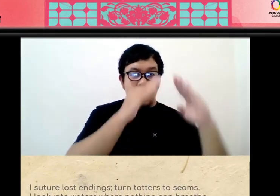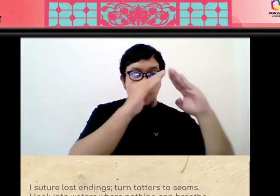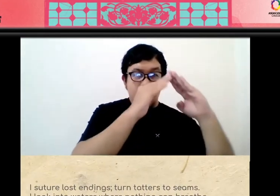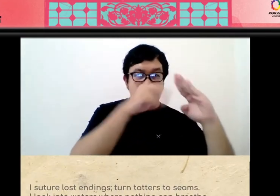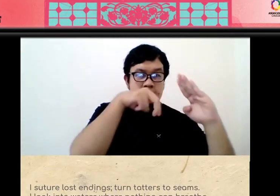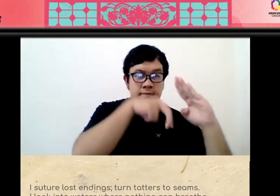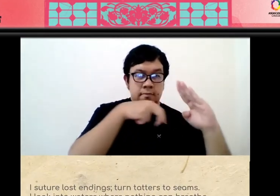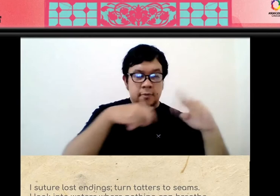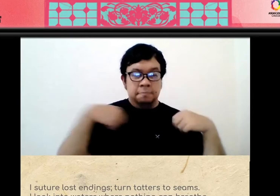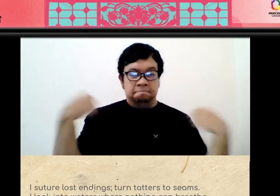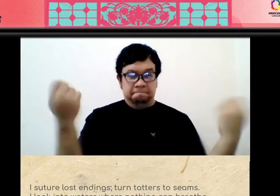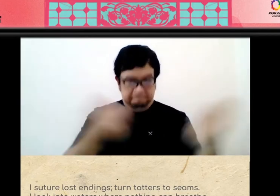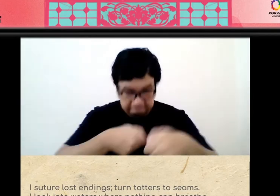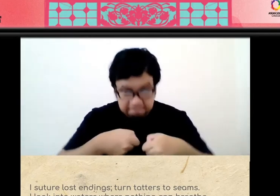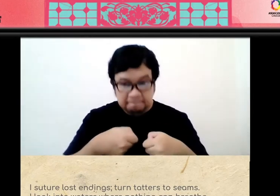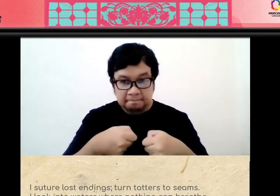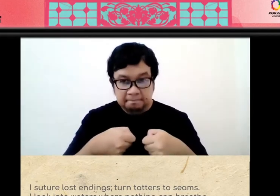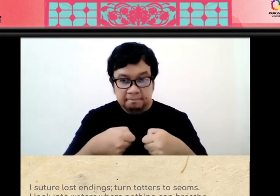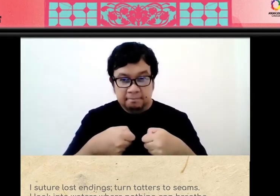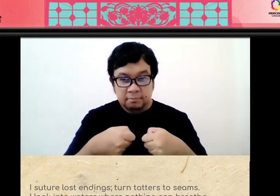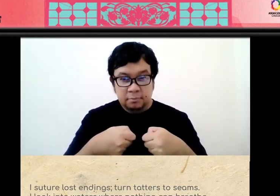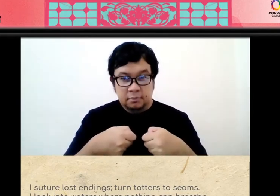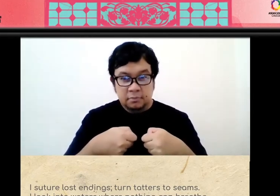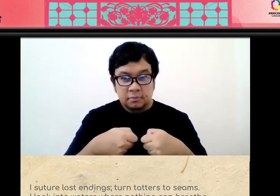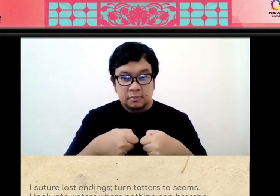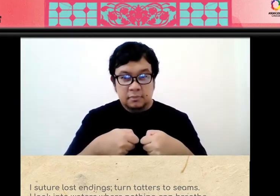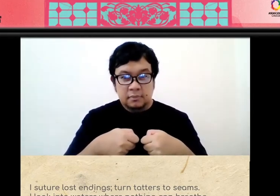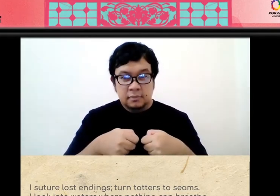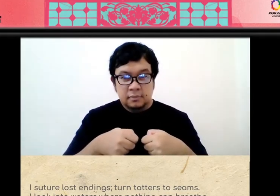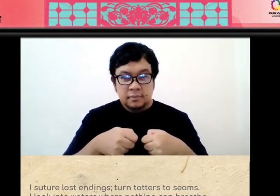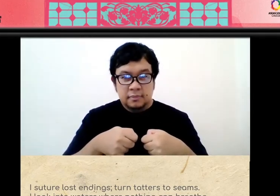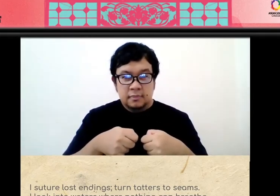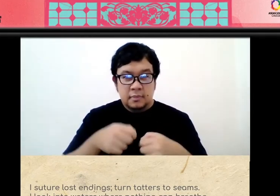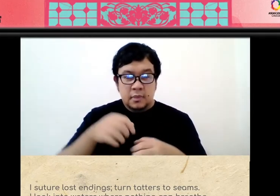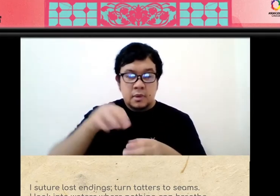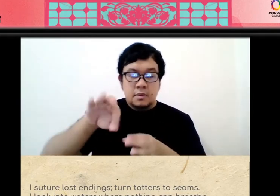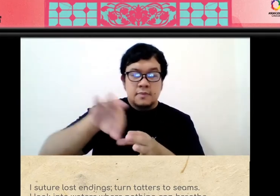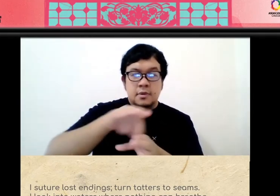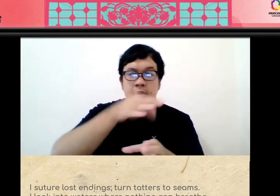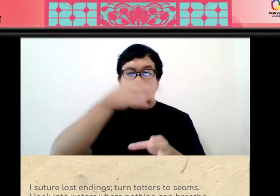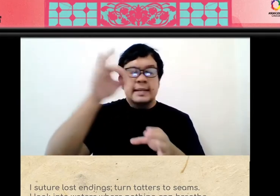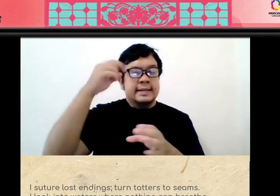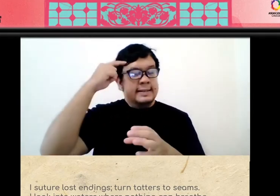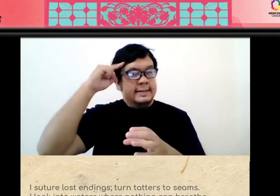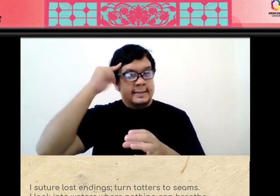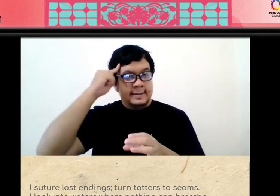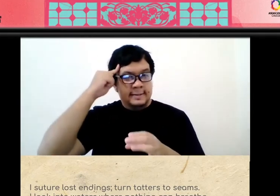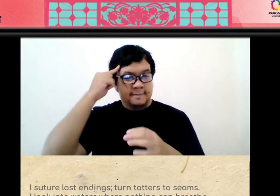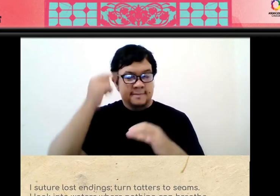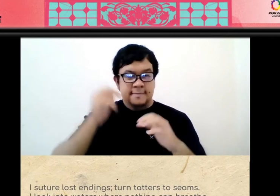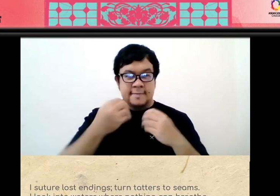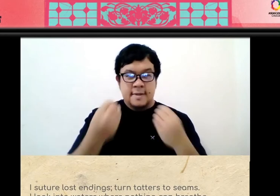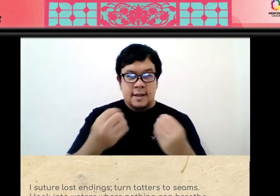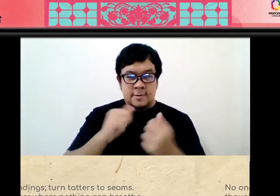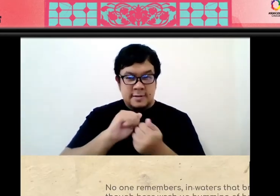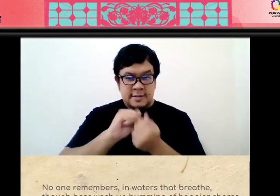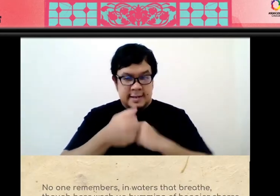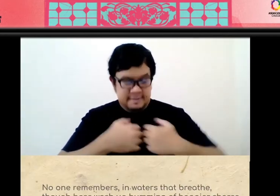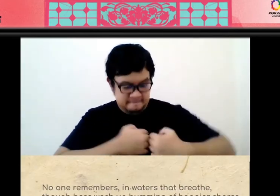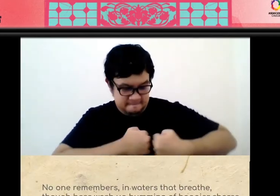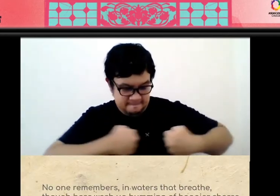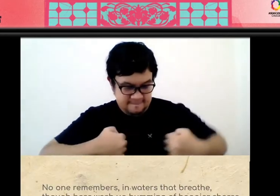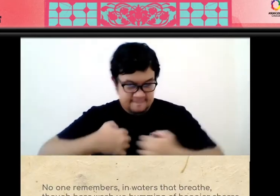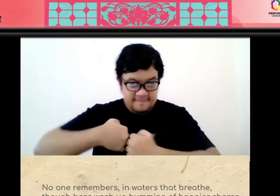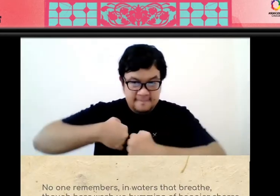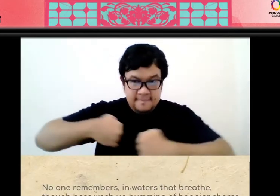to seams. I look into waters where nothing can breathe. No one remembers in waters that